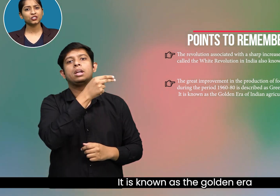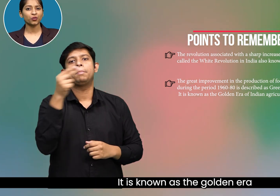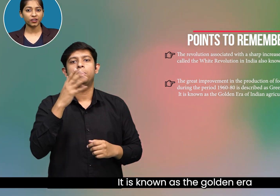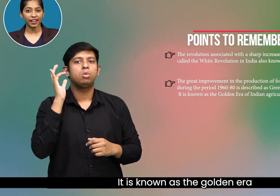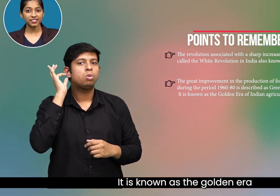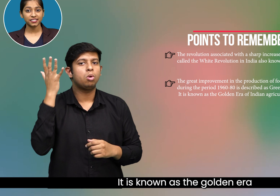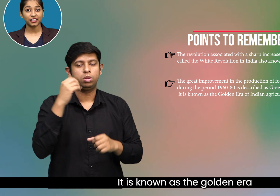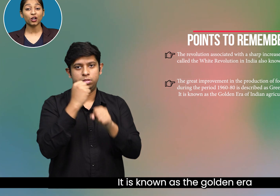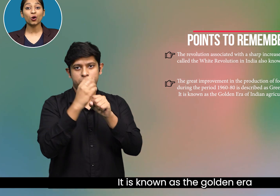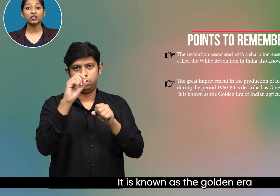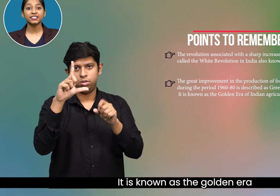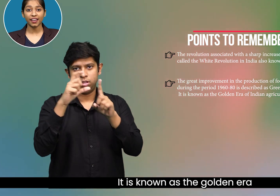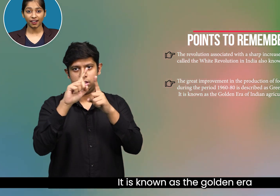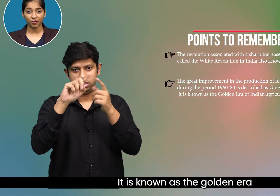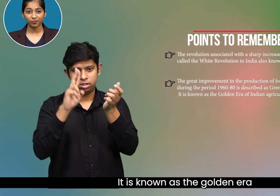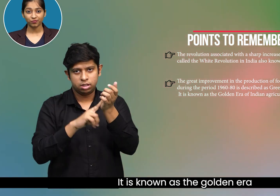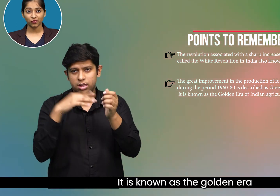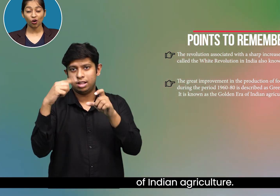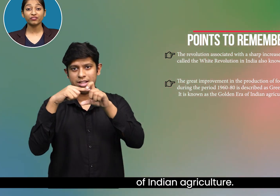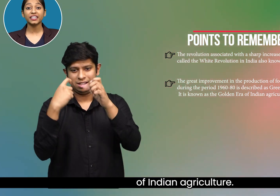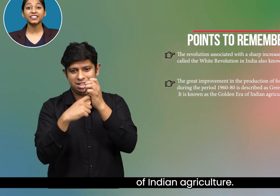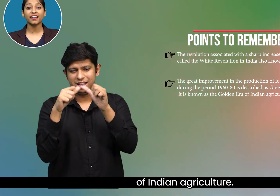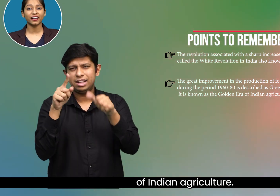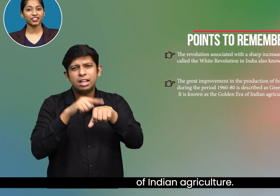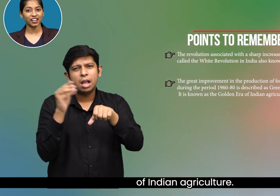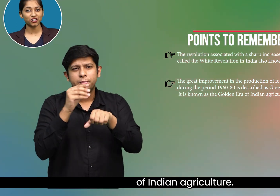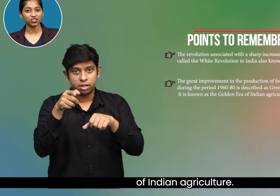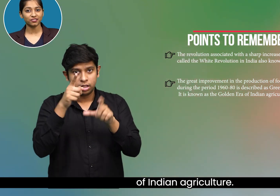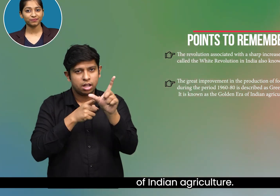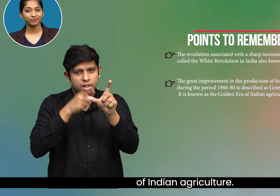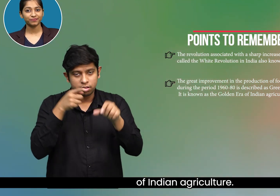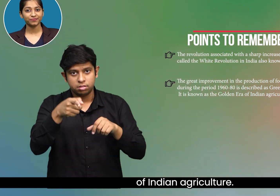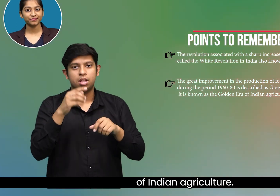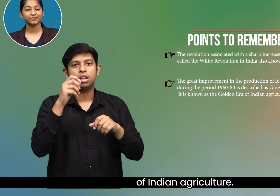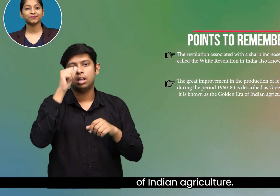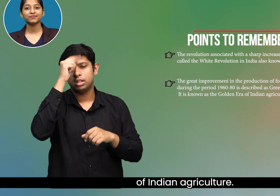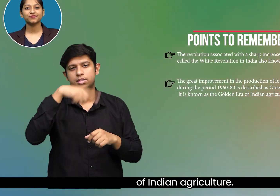It is known as the Golden Era of Indian agriculture.